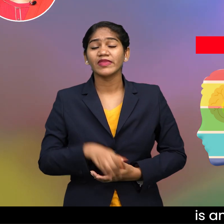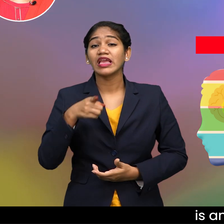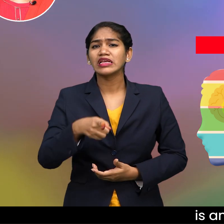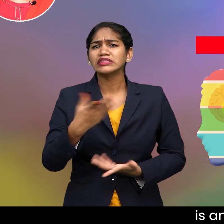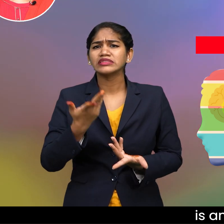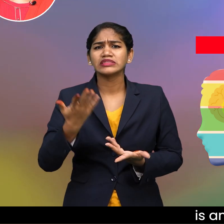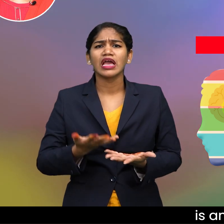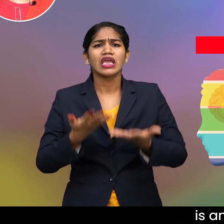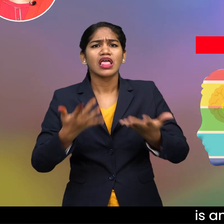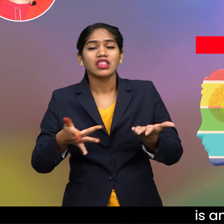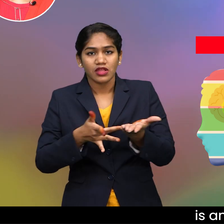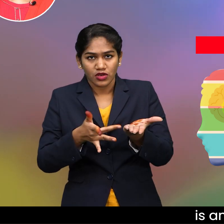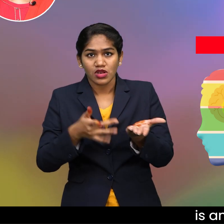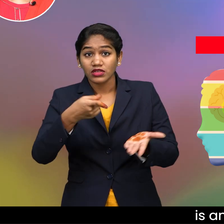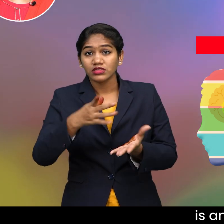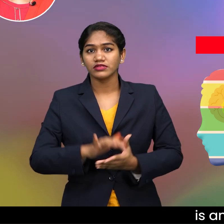is an instrument